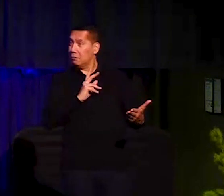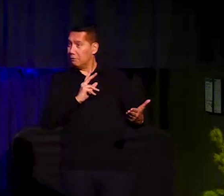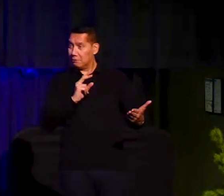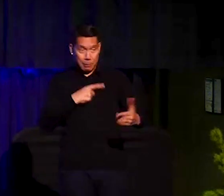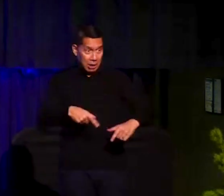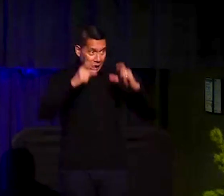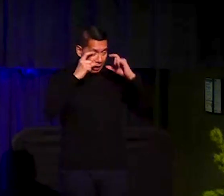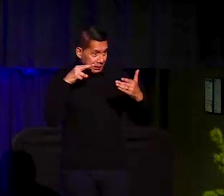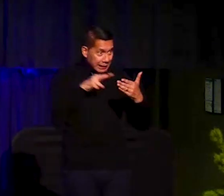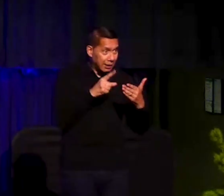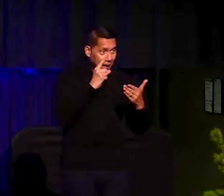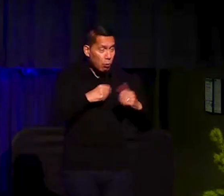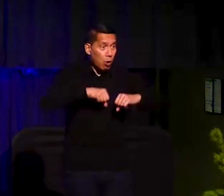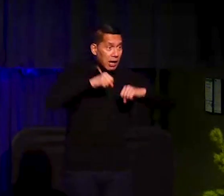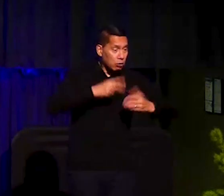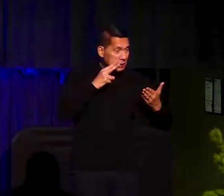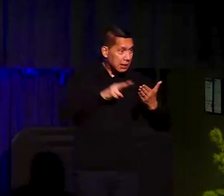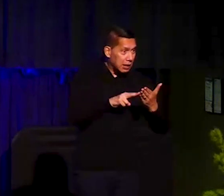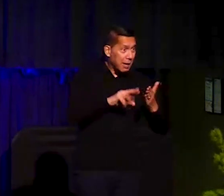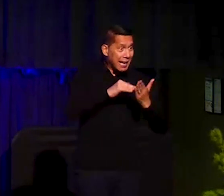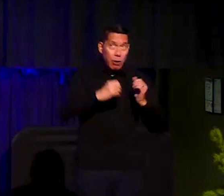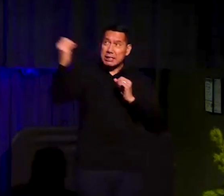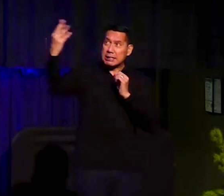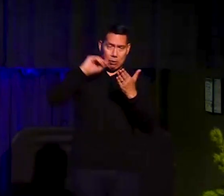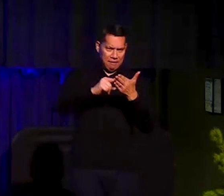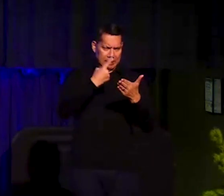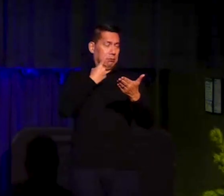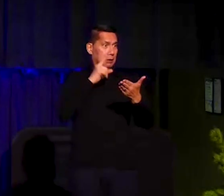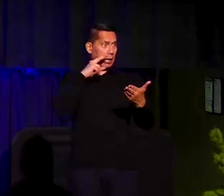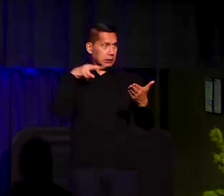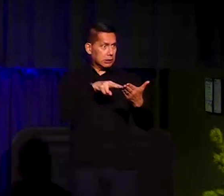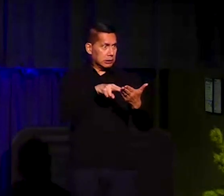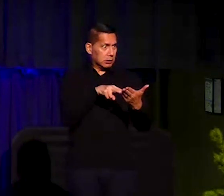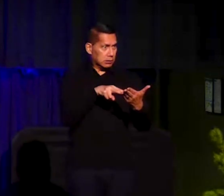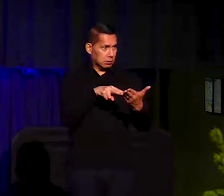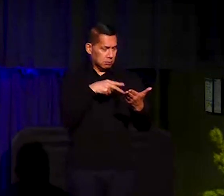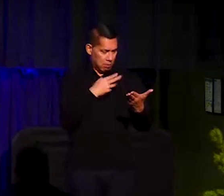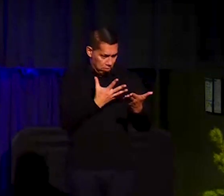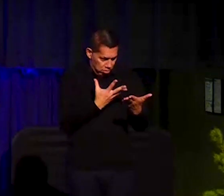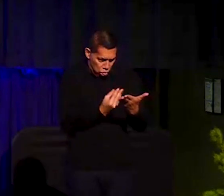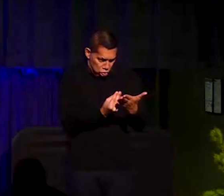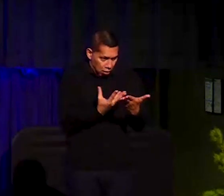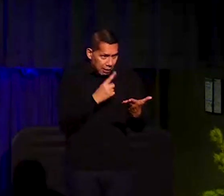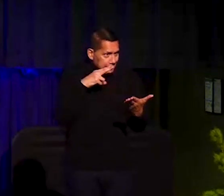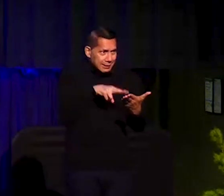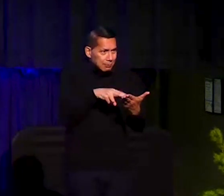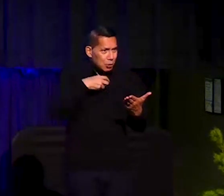was on the couch indoors last night. Can't see them now. The sunlight washes out the contrast of the buttons, makes them difficult to